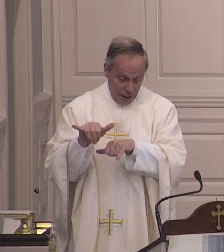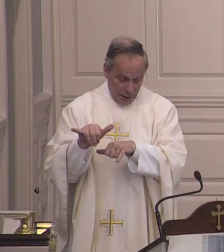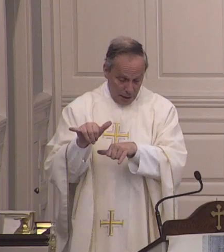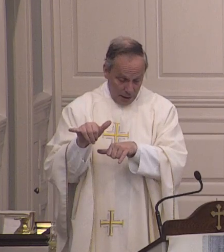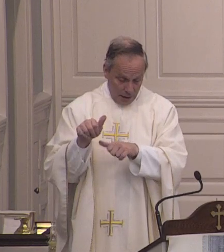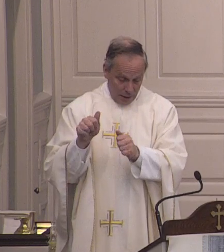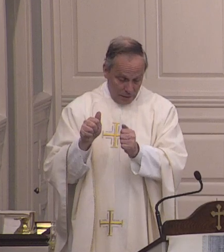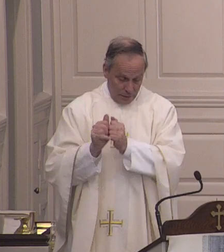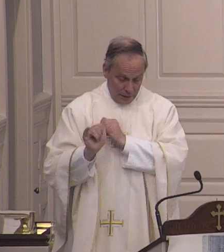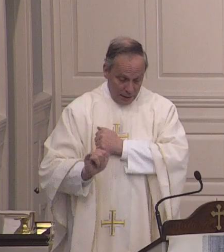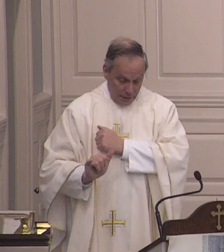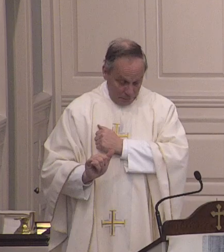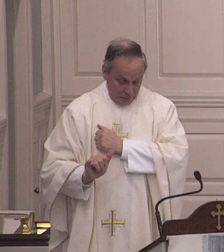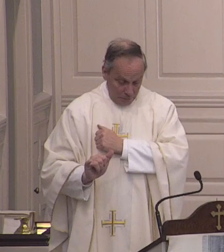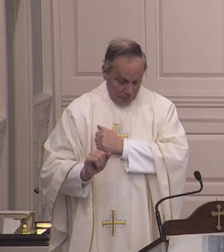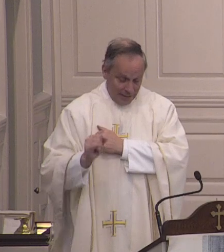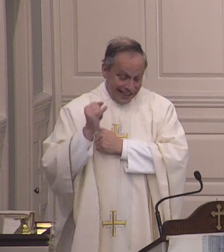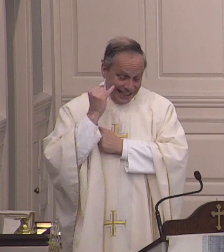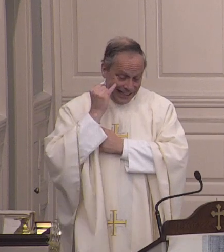Remain in my love.